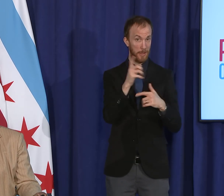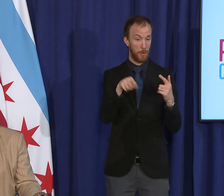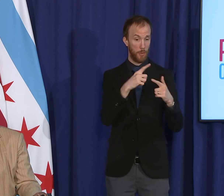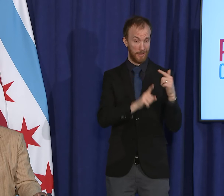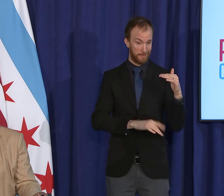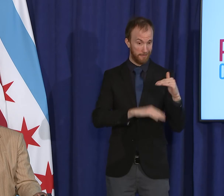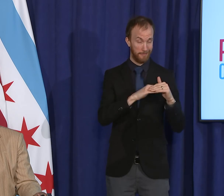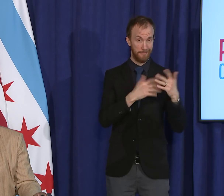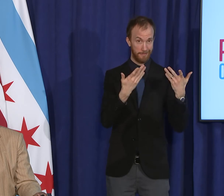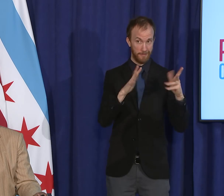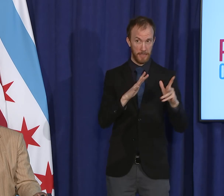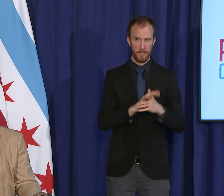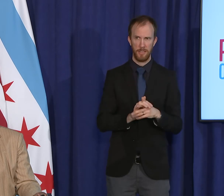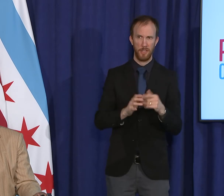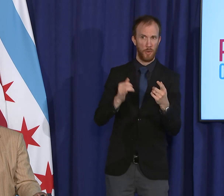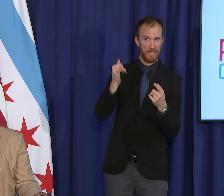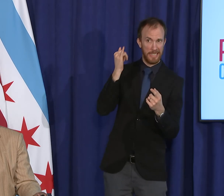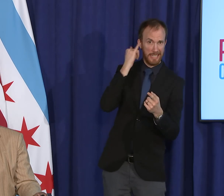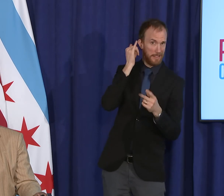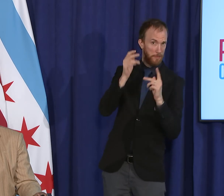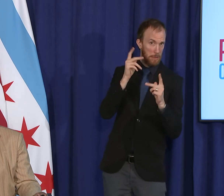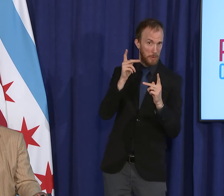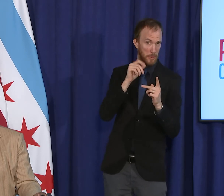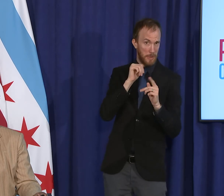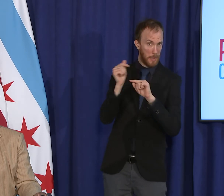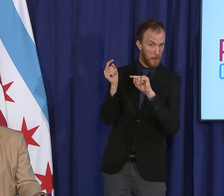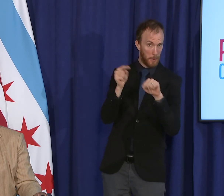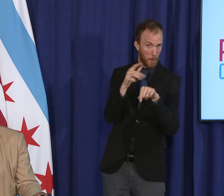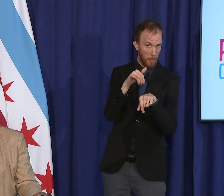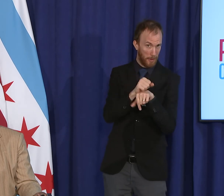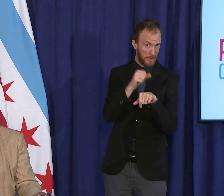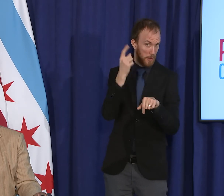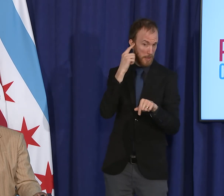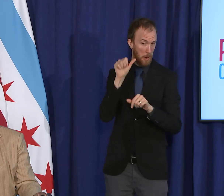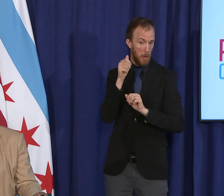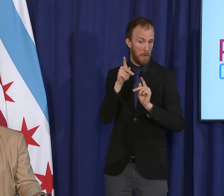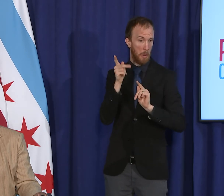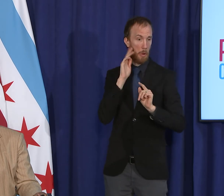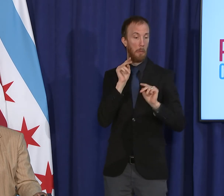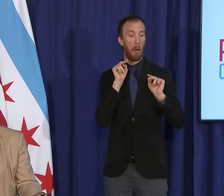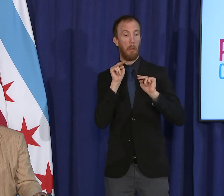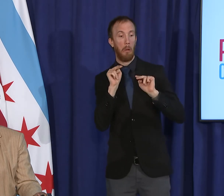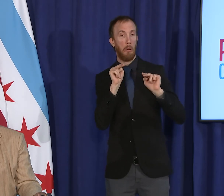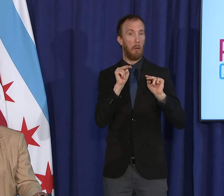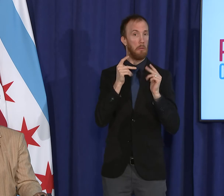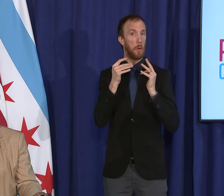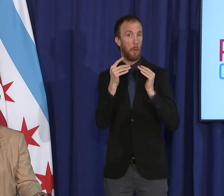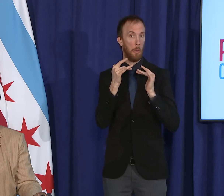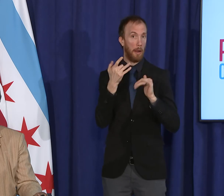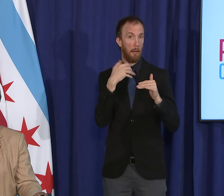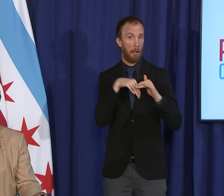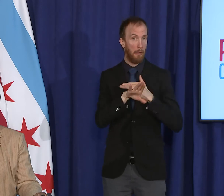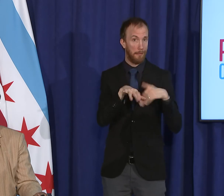people just sort of be hanging outside the United Center? Well, our hope is that people will actually keep their appointments.